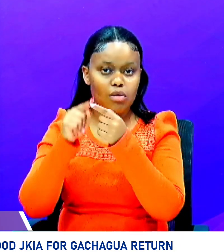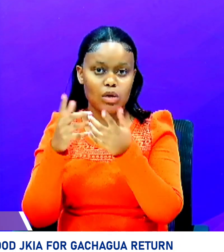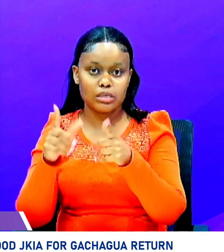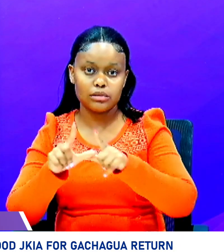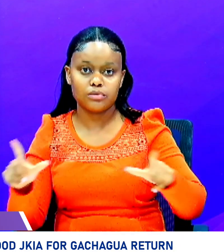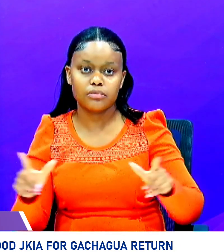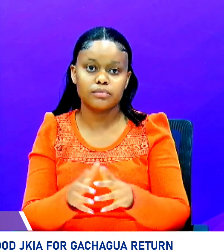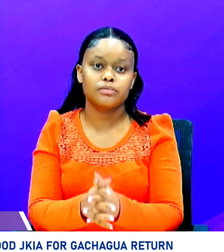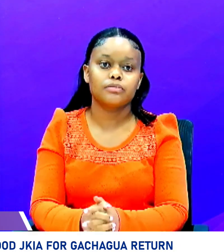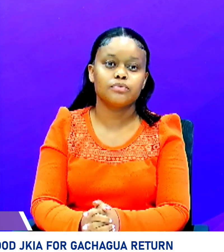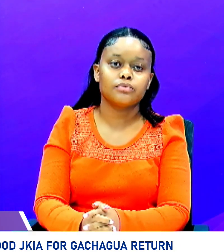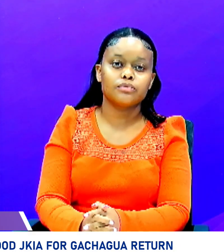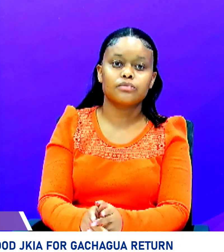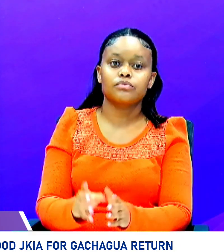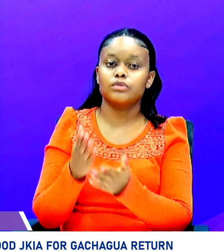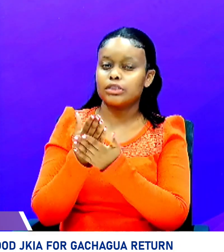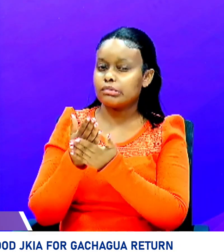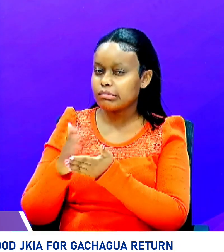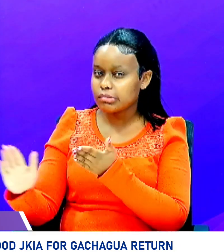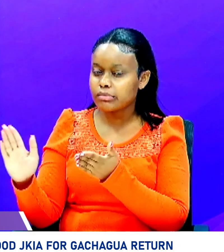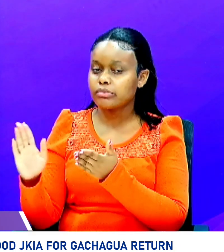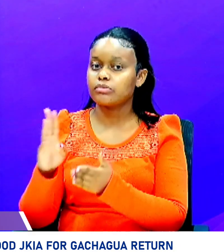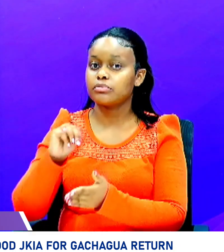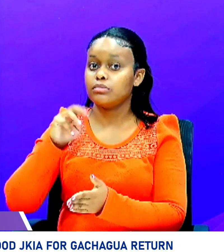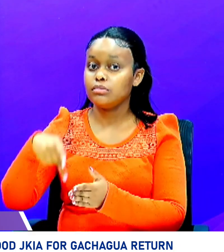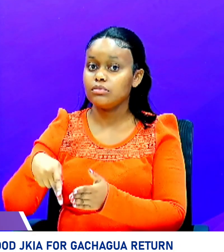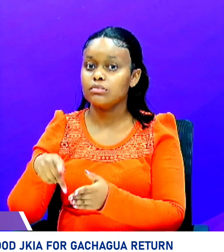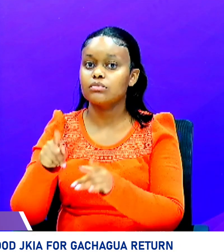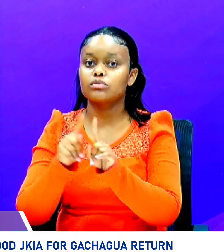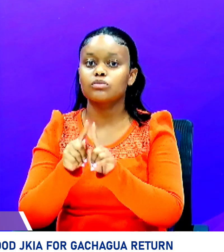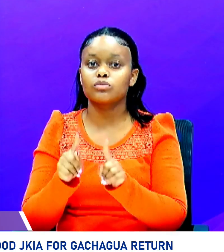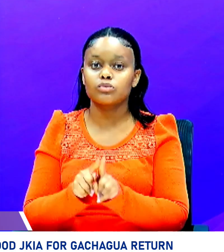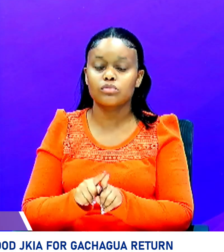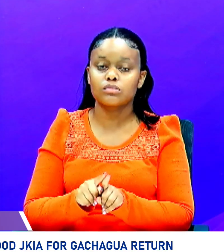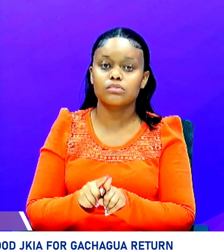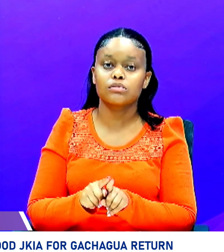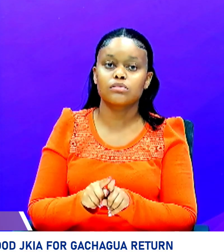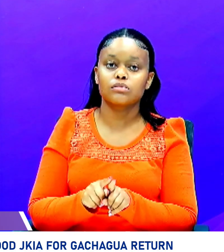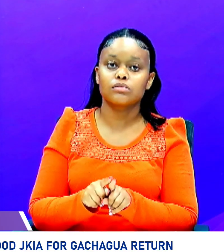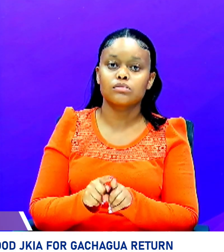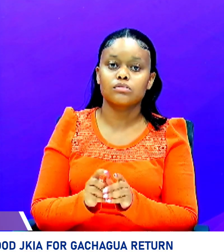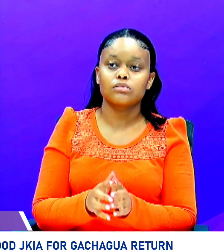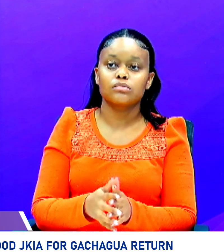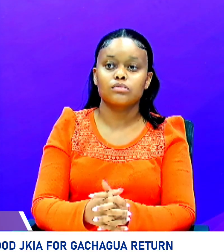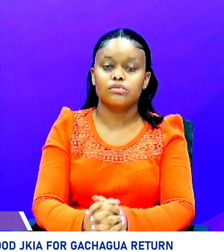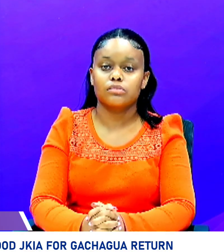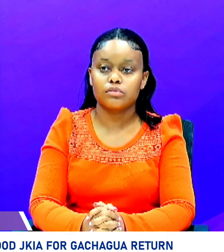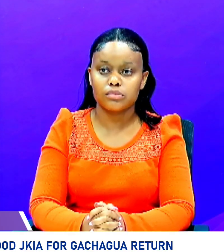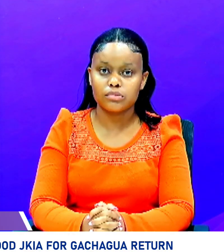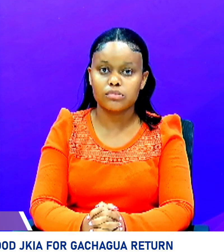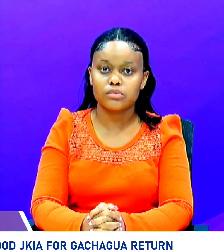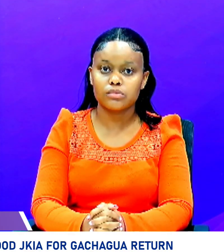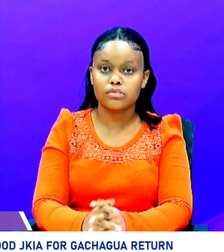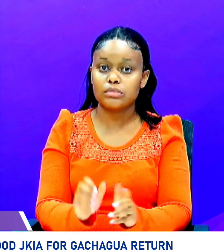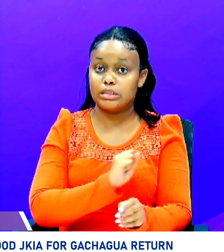chanting slogans, camped at the arrival terminal hours before his plane was scheduled